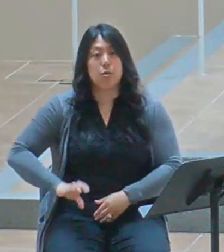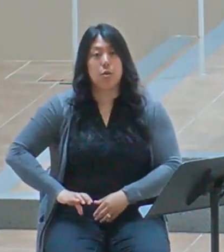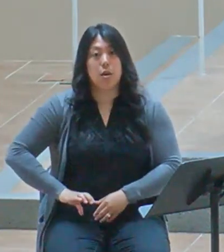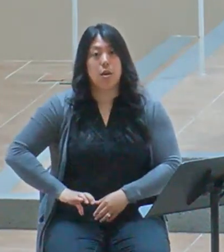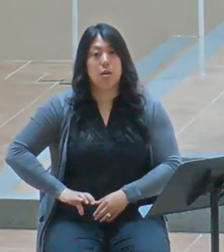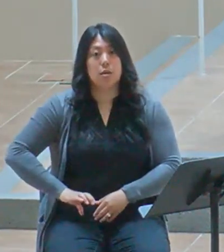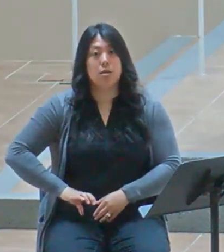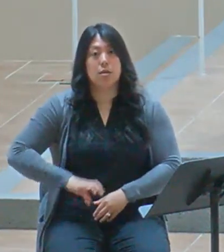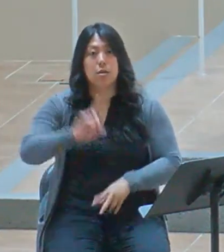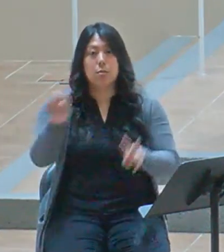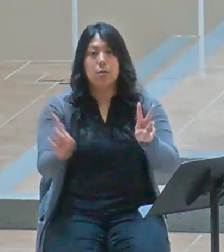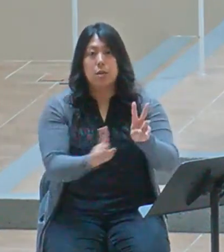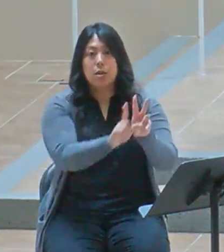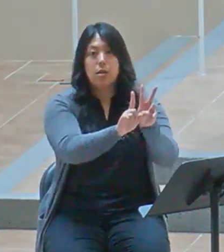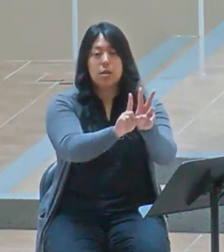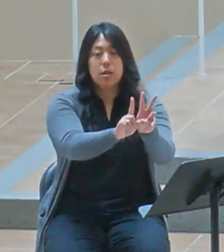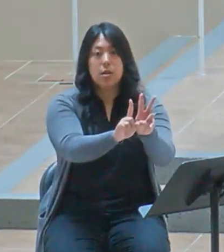side.